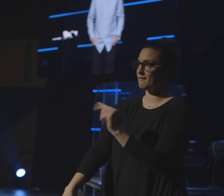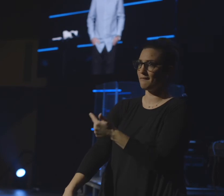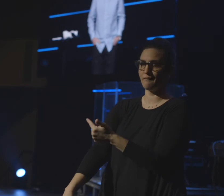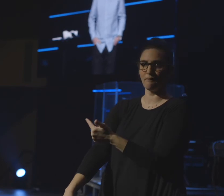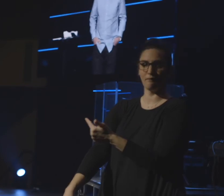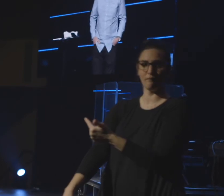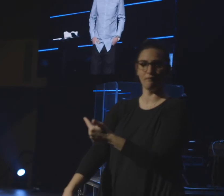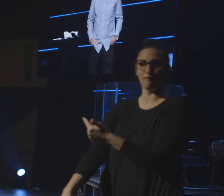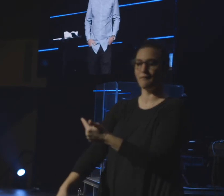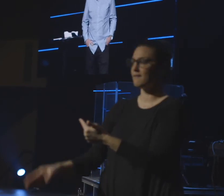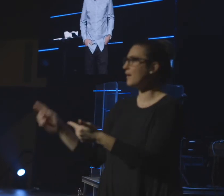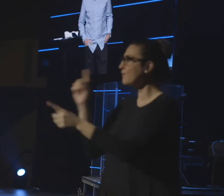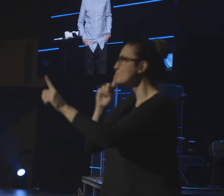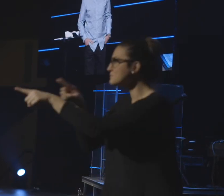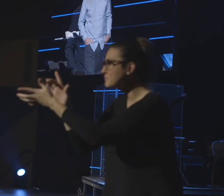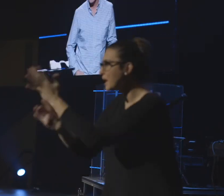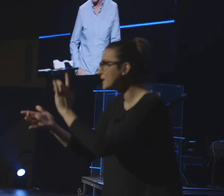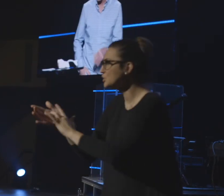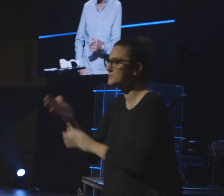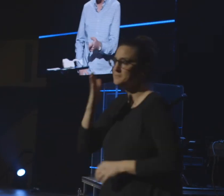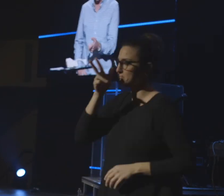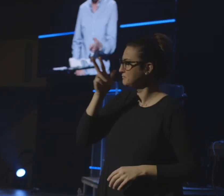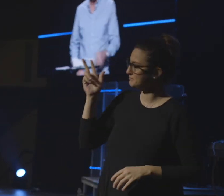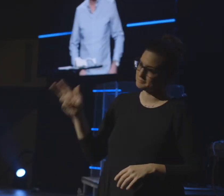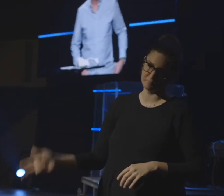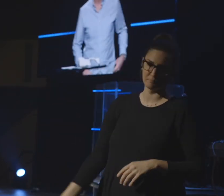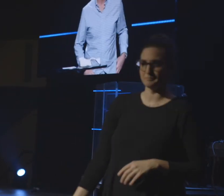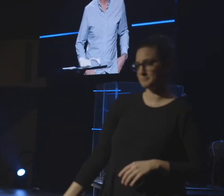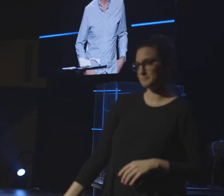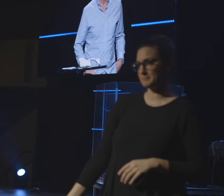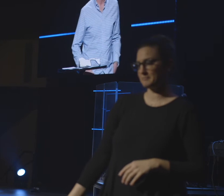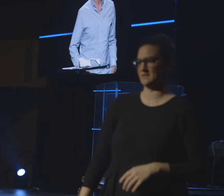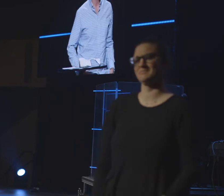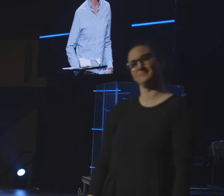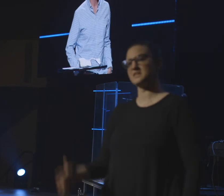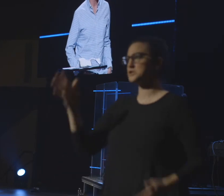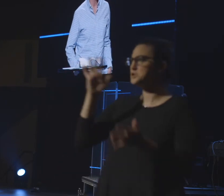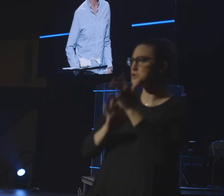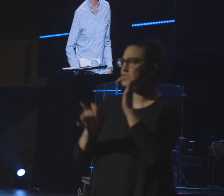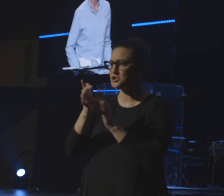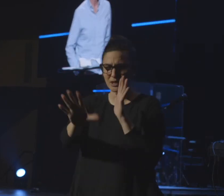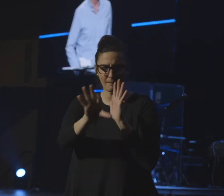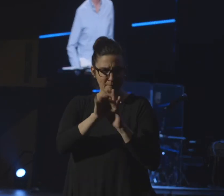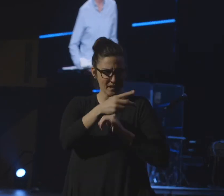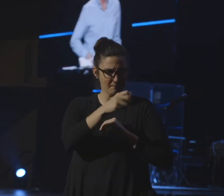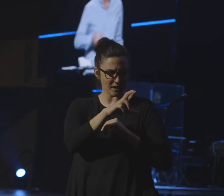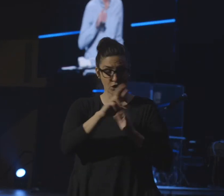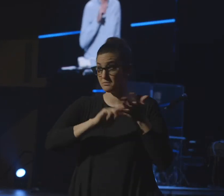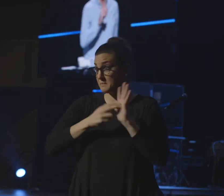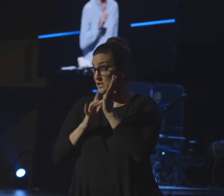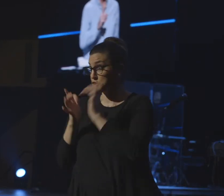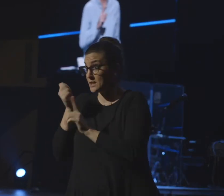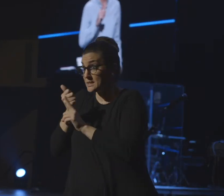character? Okay. Not any more than God the Father was not a good read of character when he picked Abraham. Because